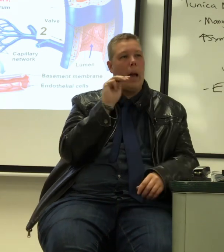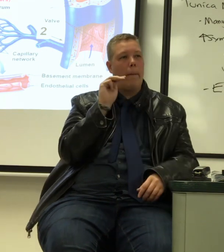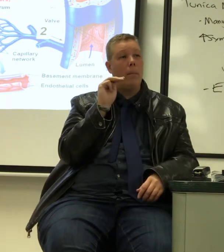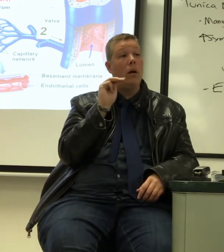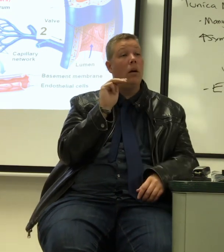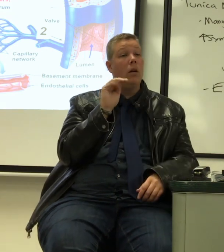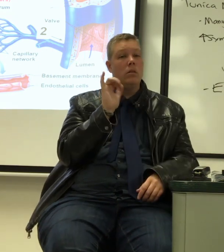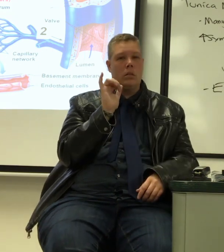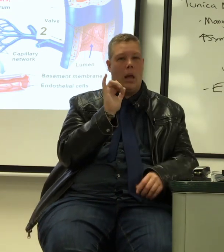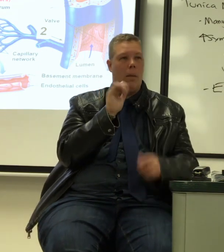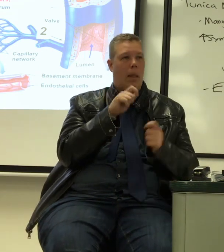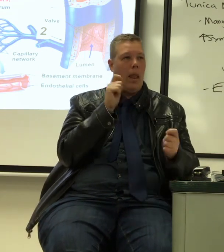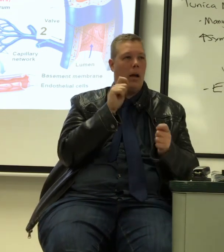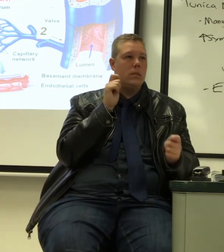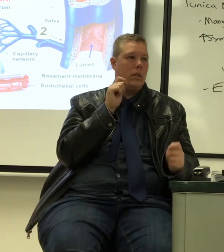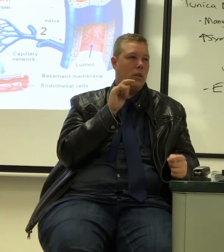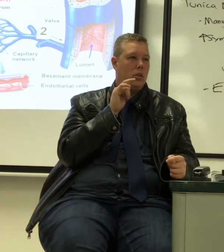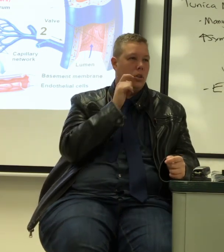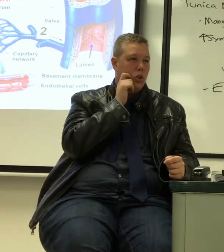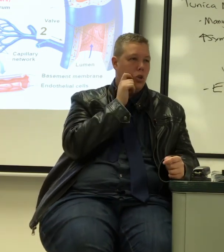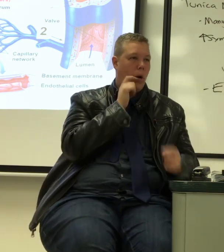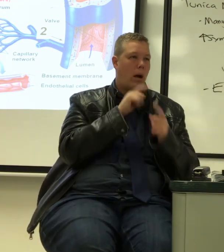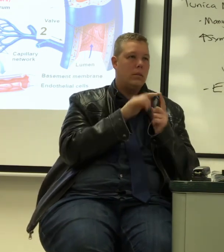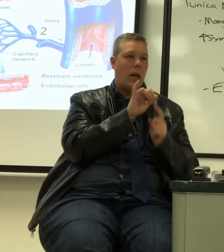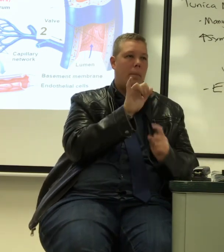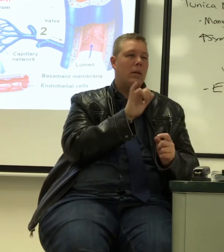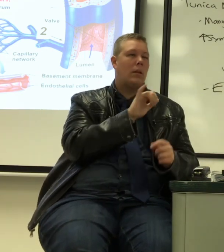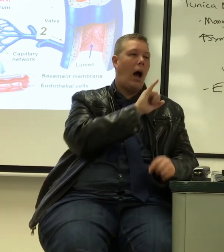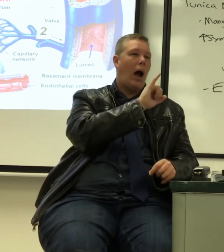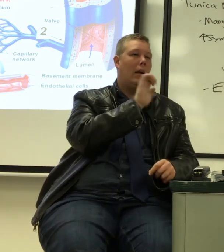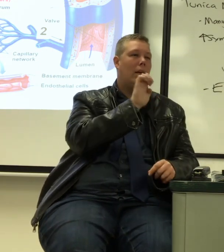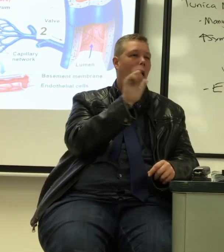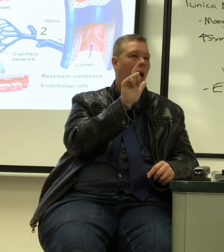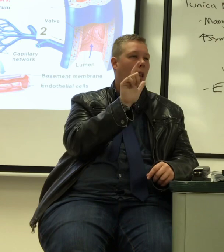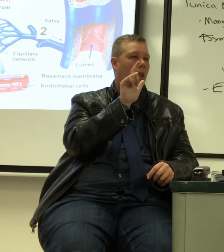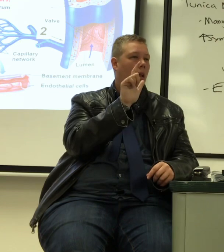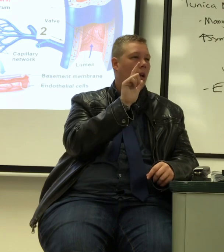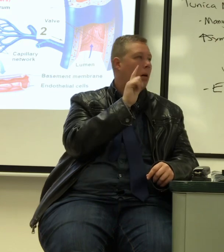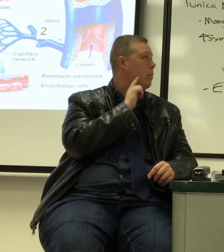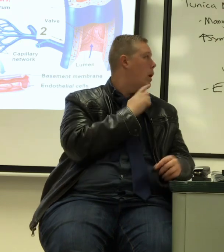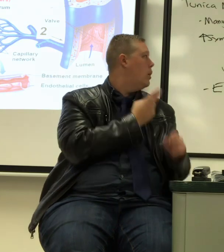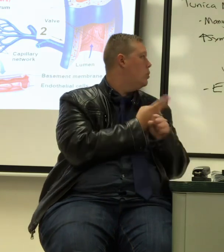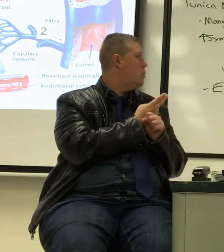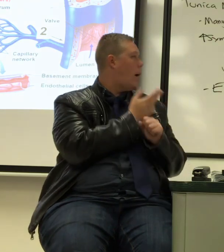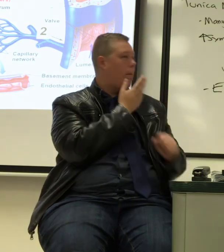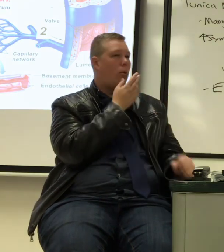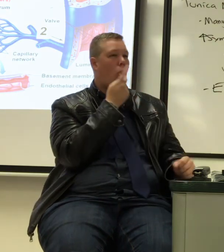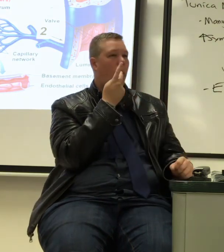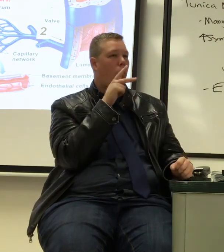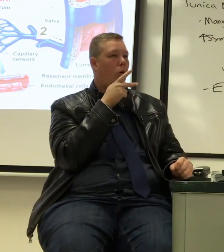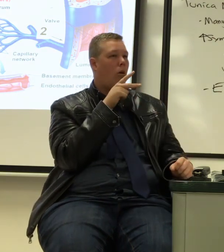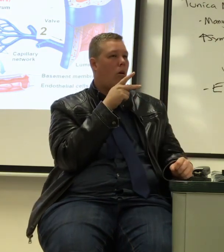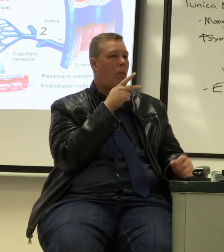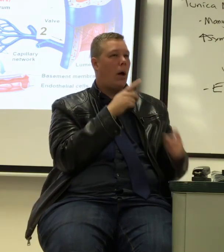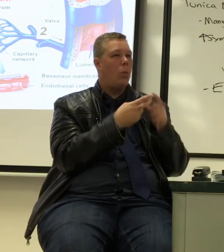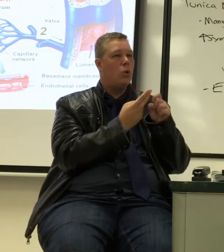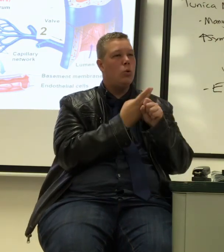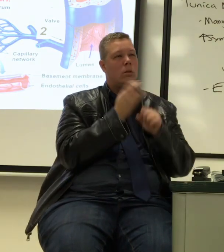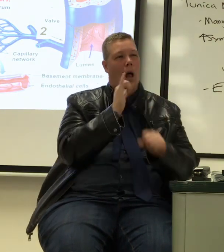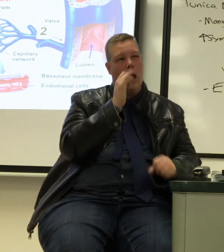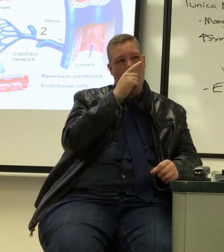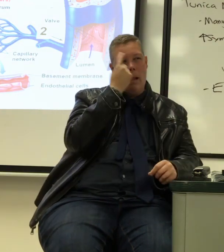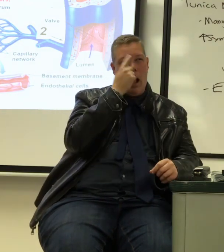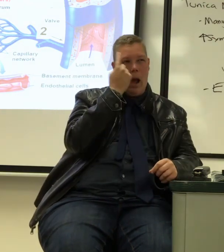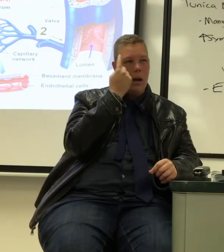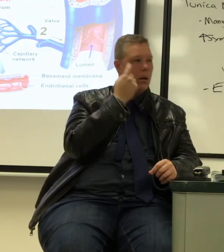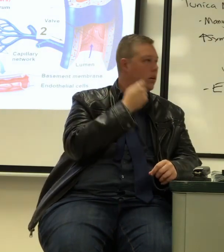The same elastic tissue as the IEL, which I use this purplish color, but I'll use a black color so